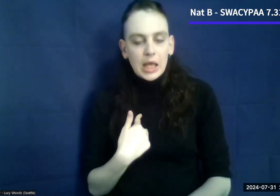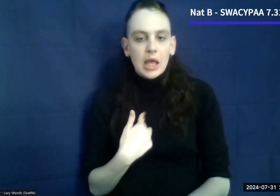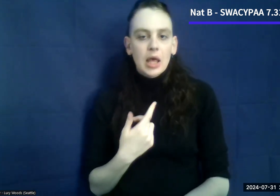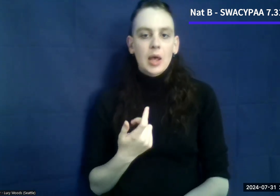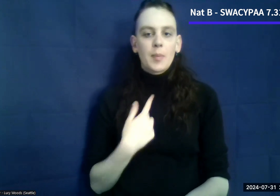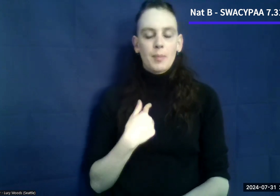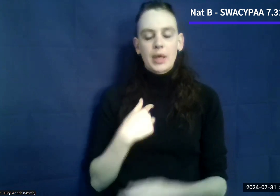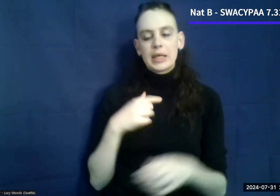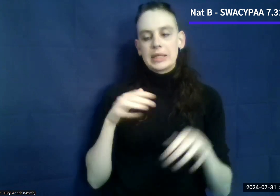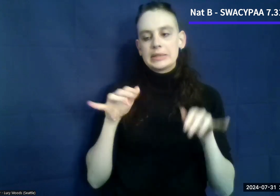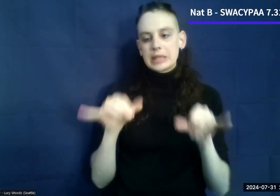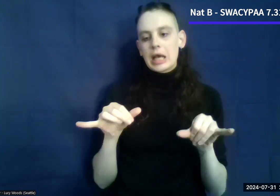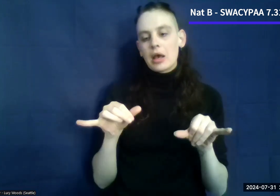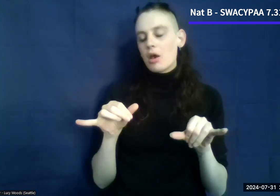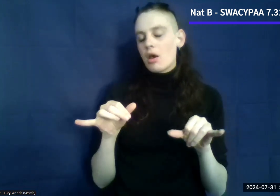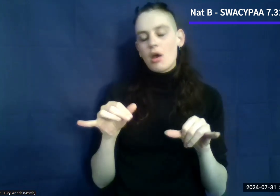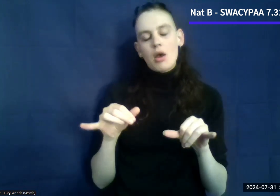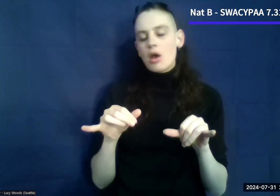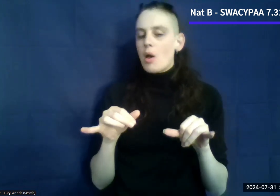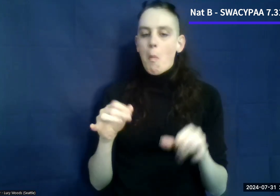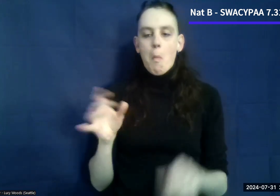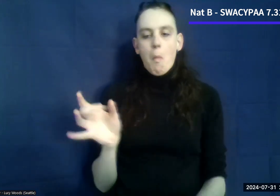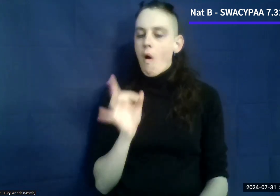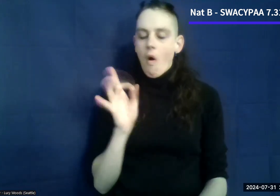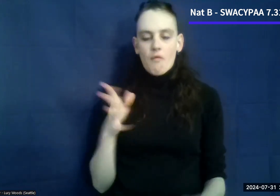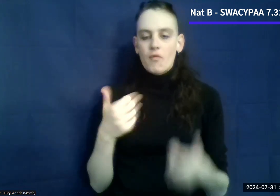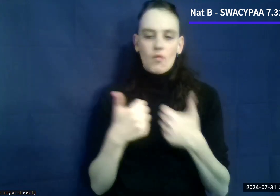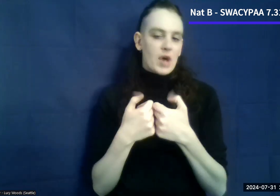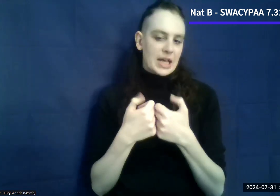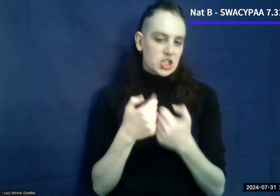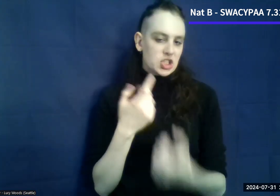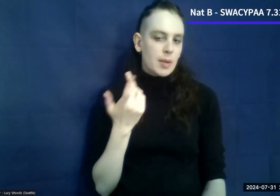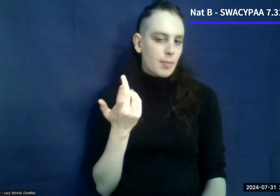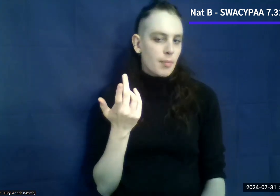great relationships because of it. And then